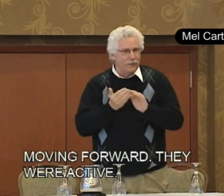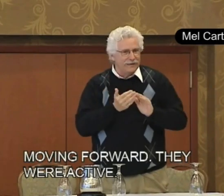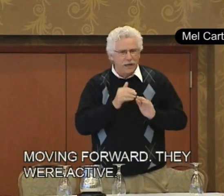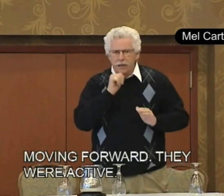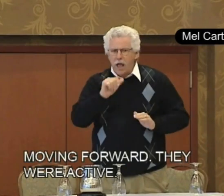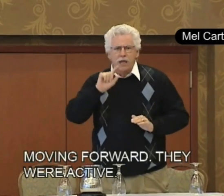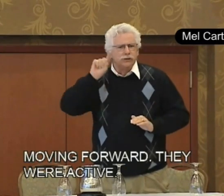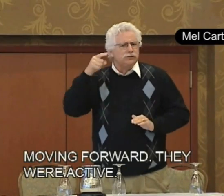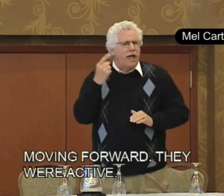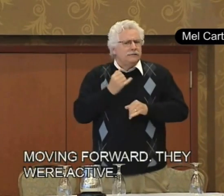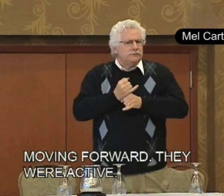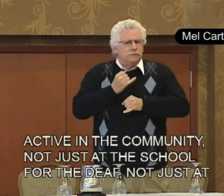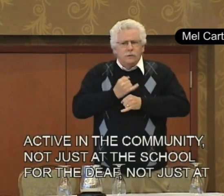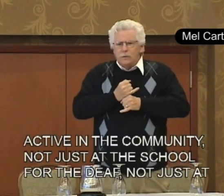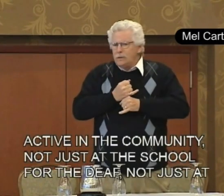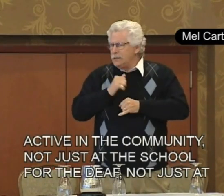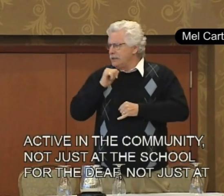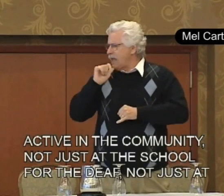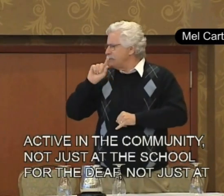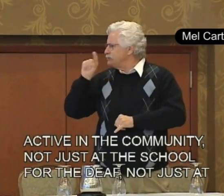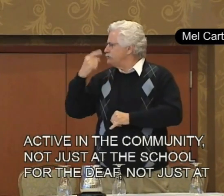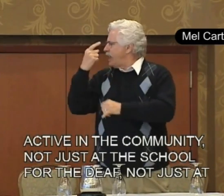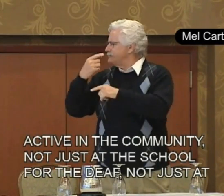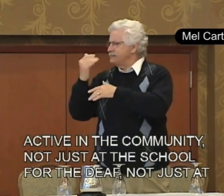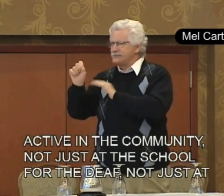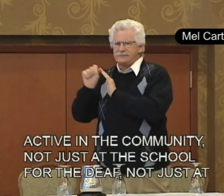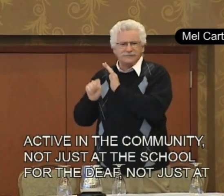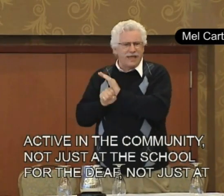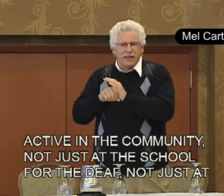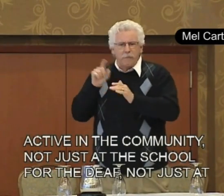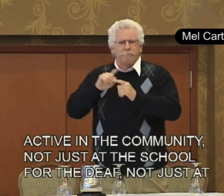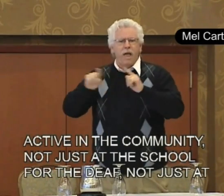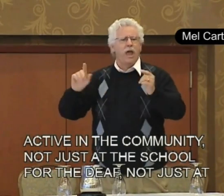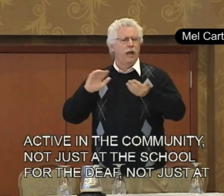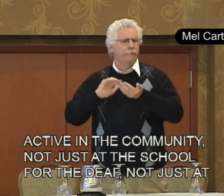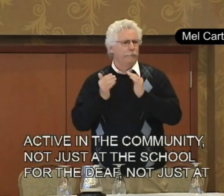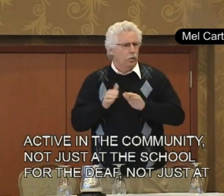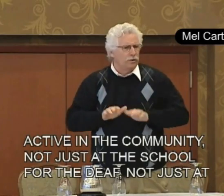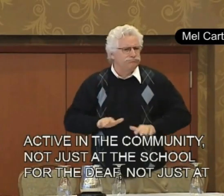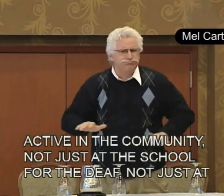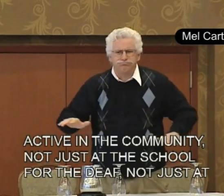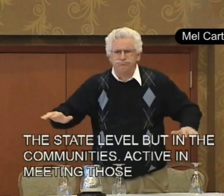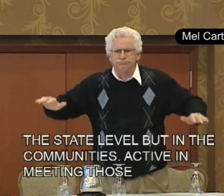active in the community not just at the school for the deaf not just at the state level but in the communities